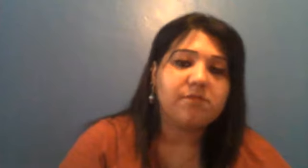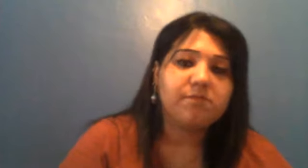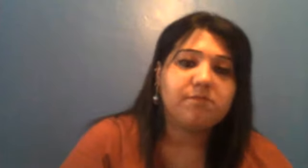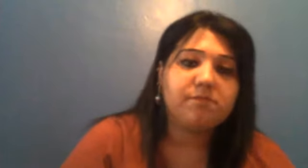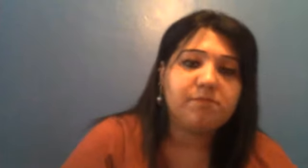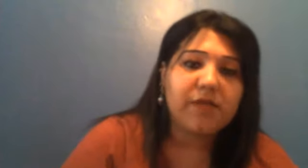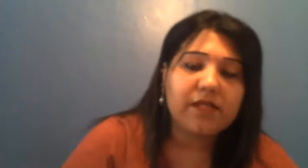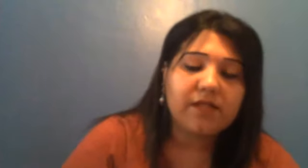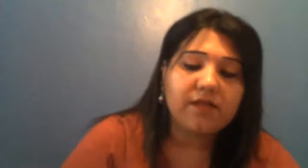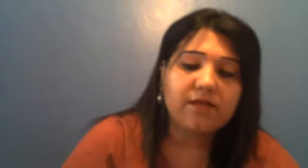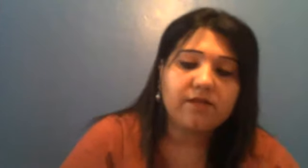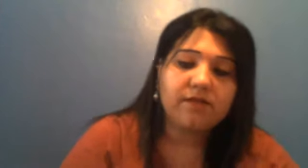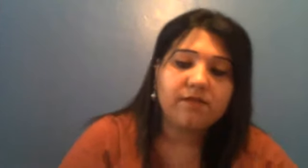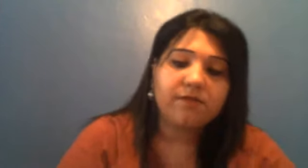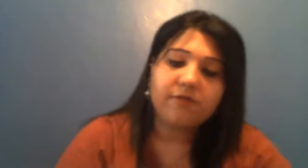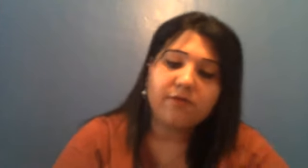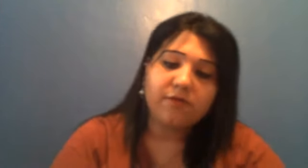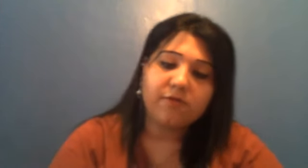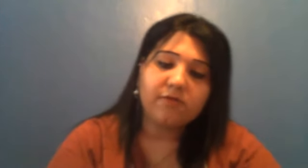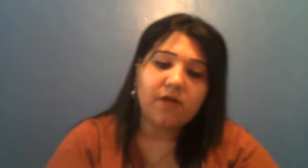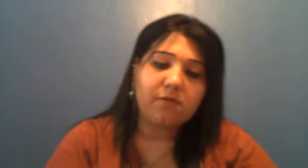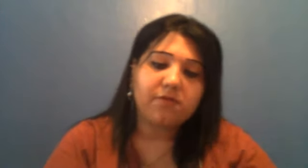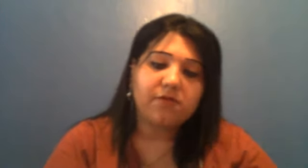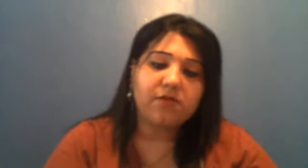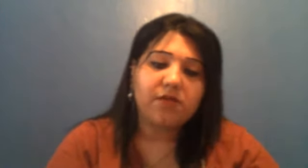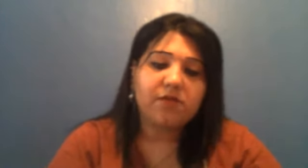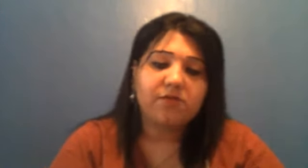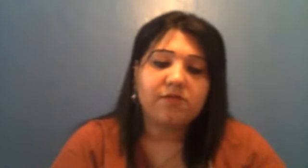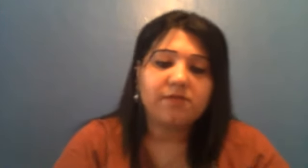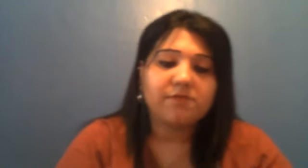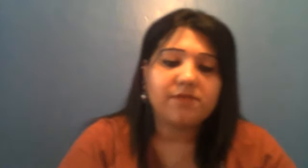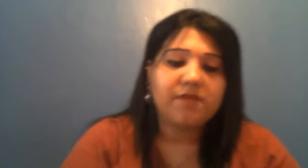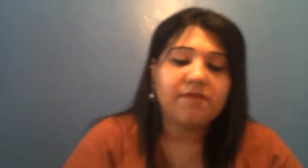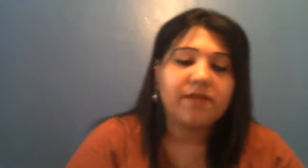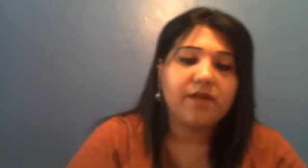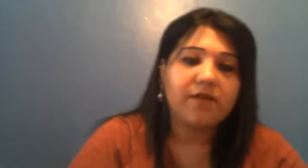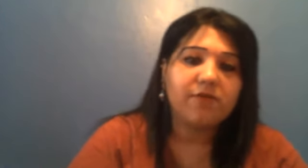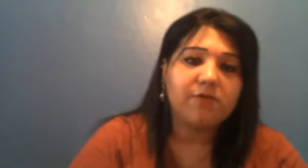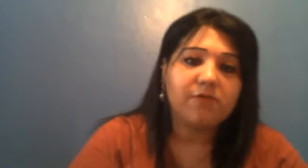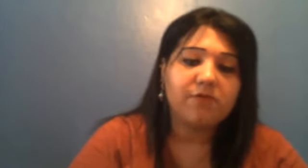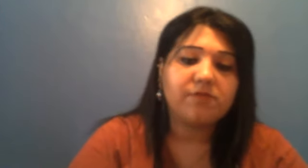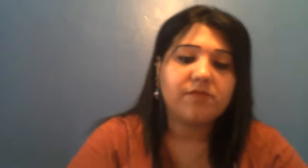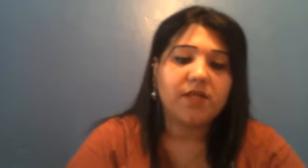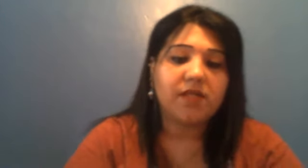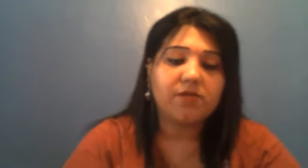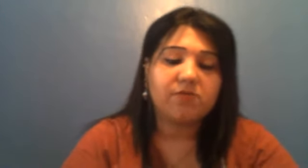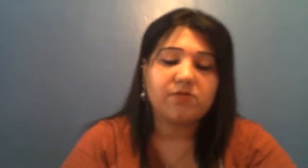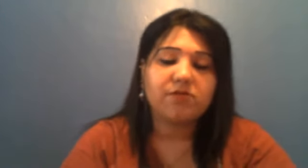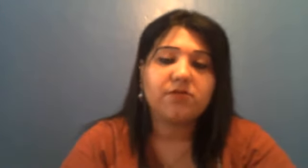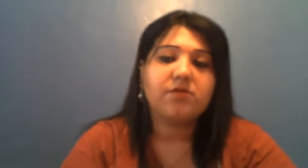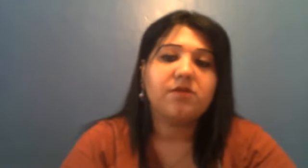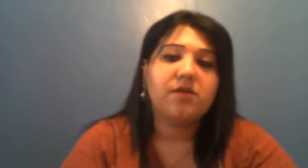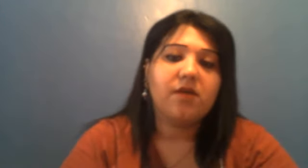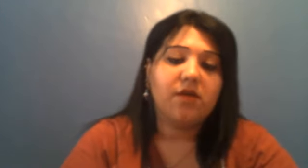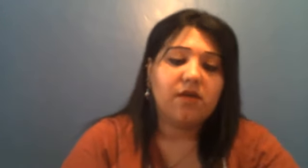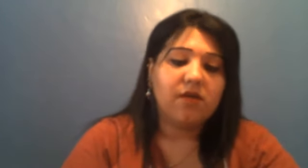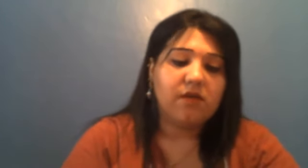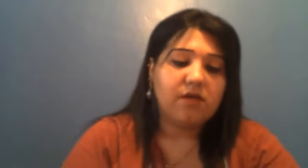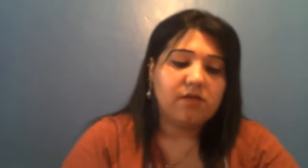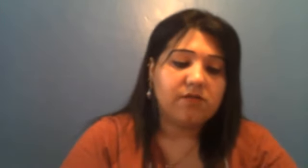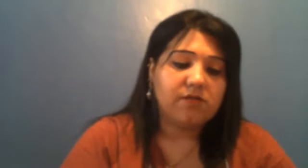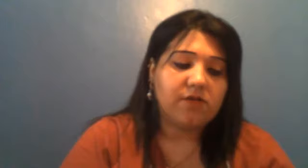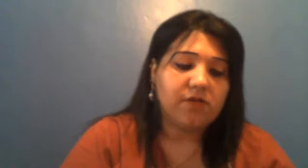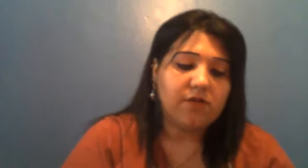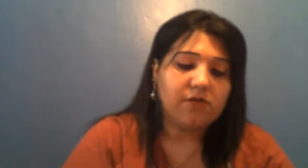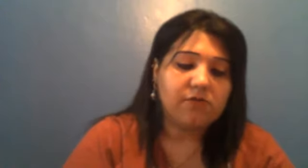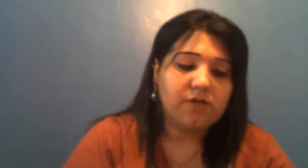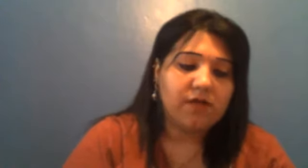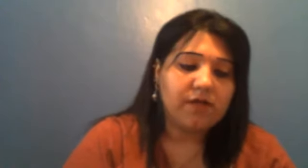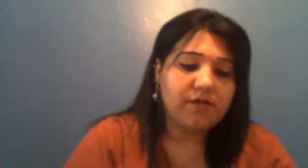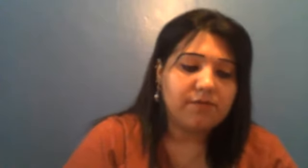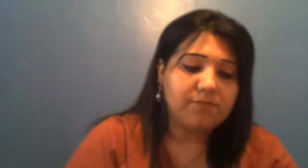back then. So, I'm just gonna teach you some stuff that I know of. So, here it goes. Um,